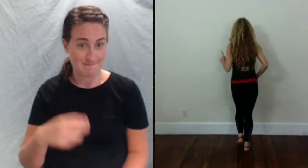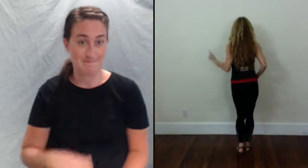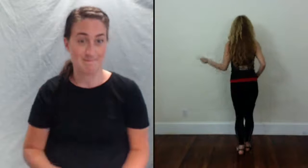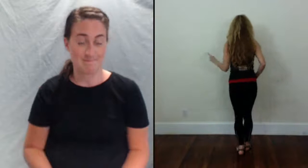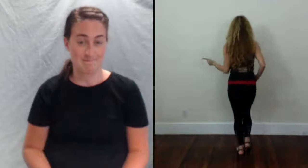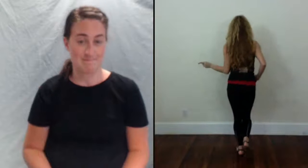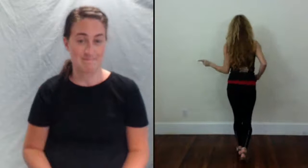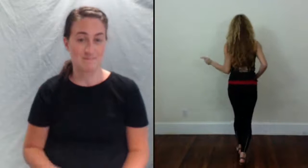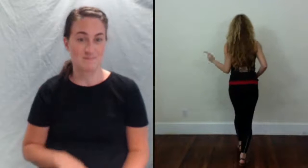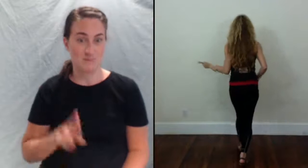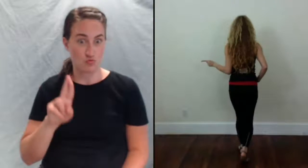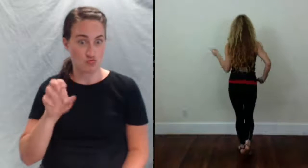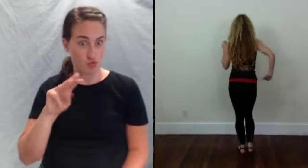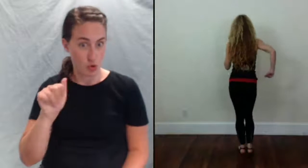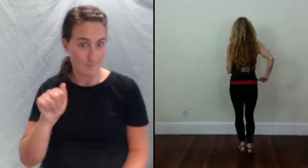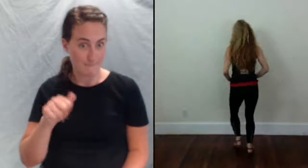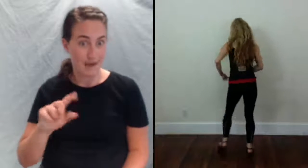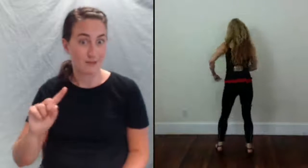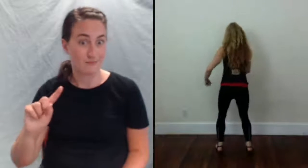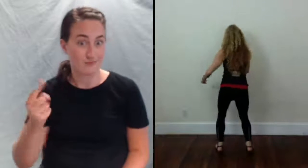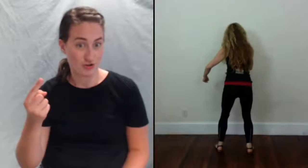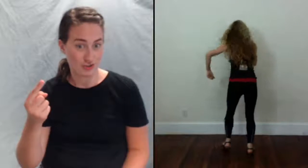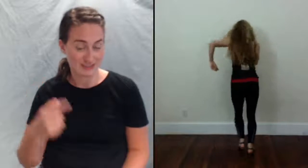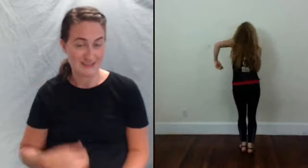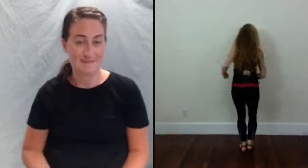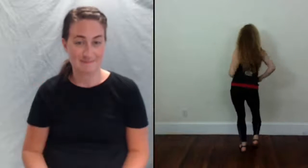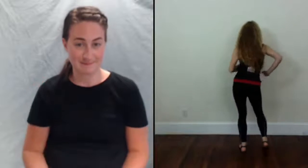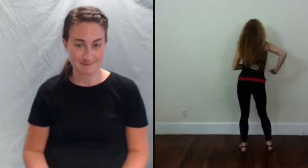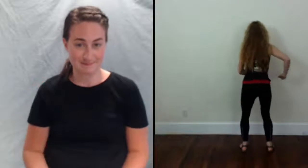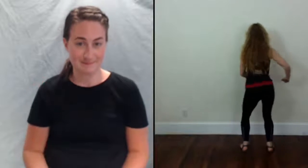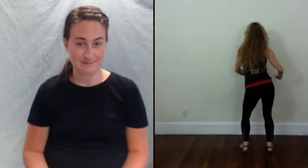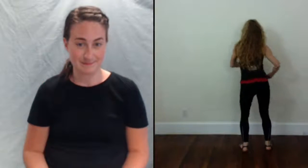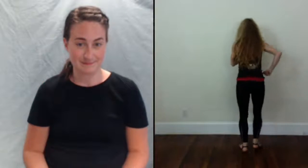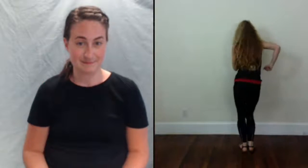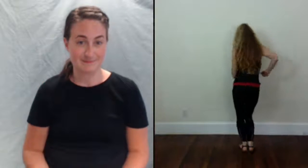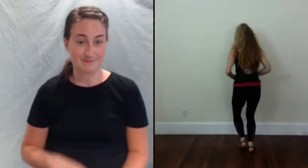2. Roomba, here we go. 1,